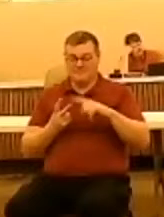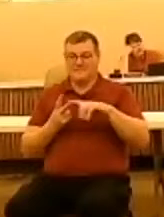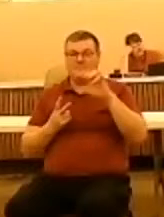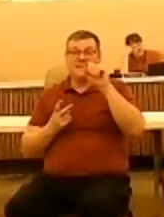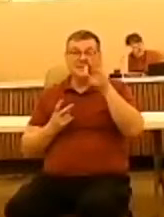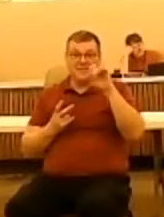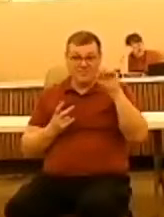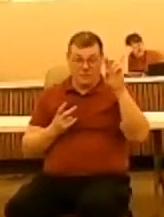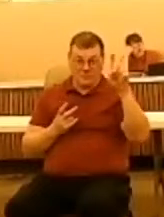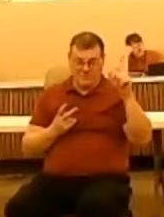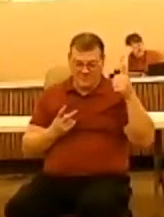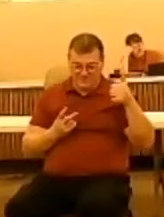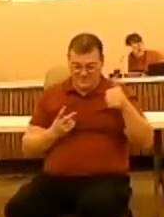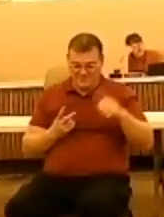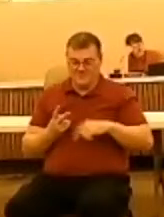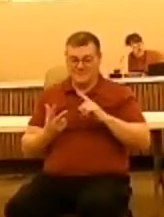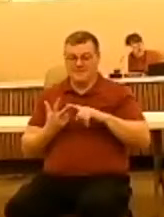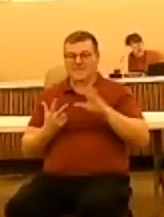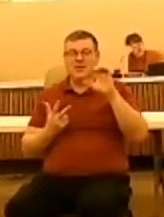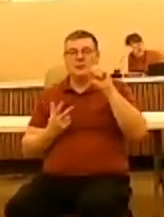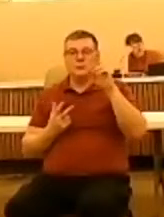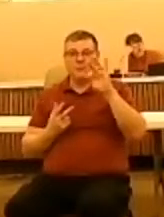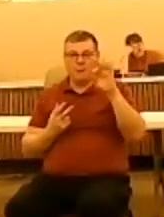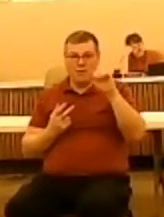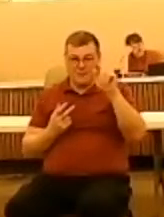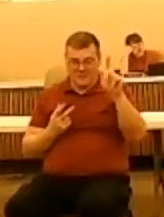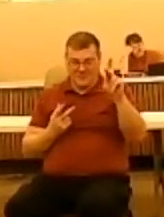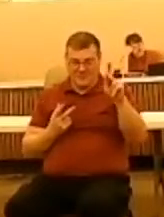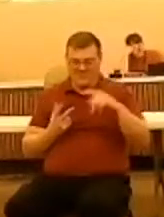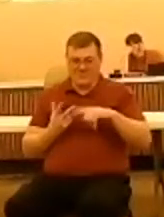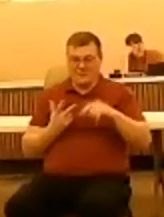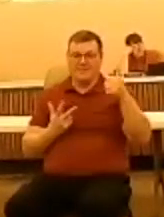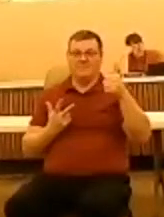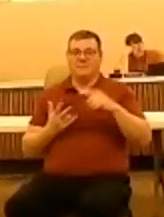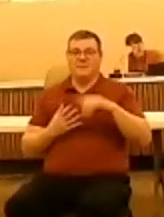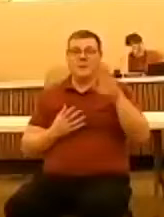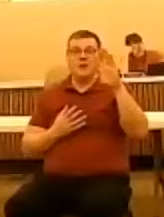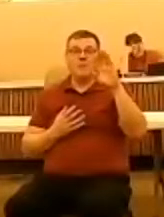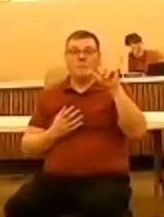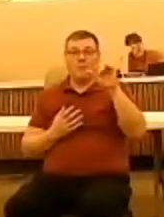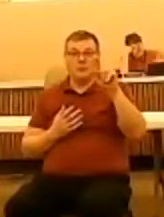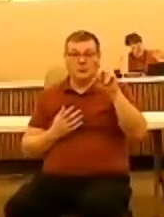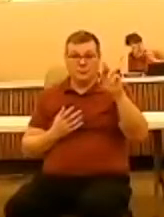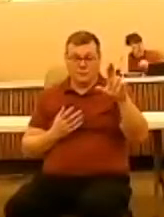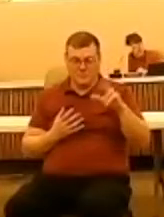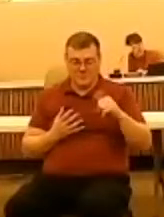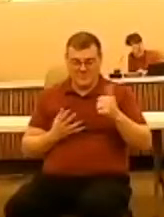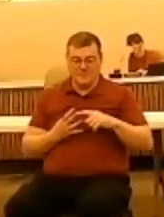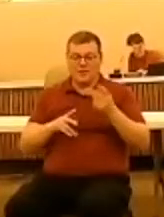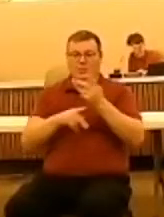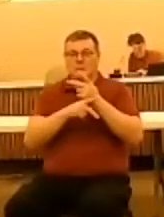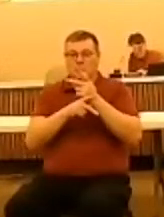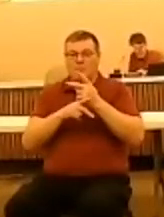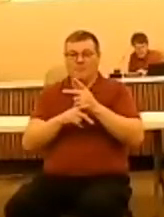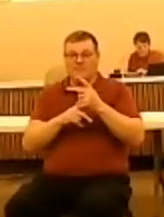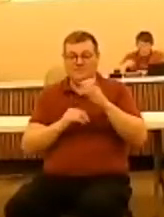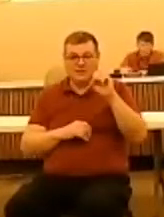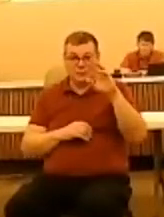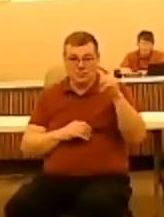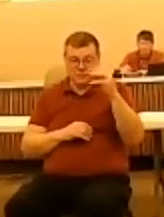Stafford, Aye. Councilmember Safranek, Aye. Councilmember Bolsner, Supervisor Schultz.